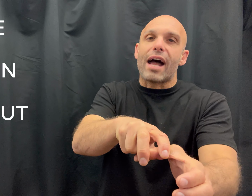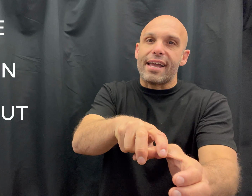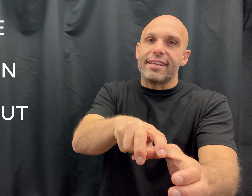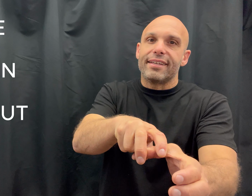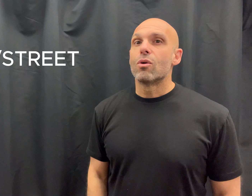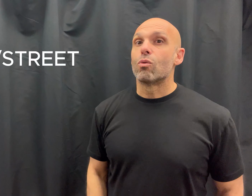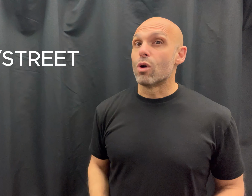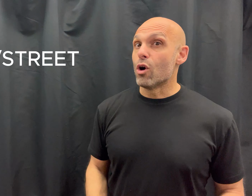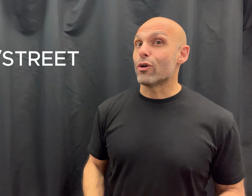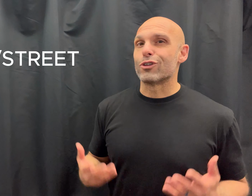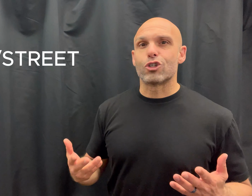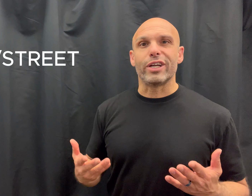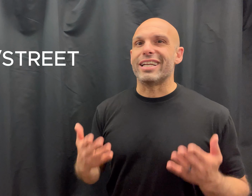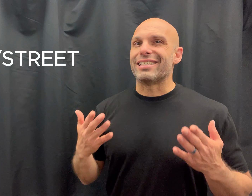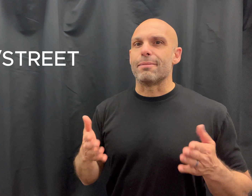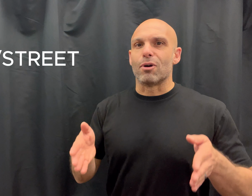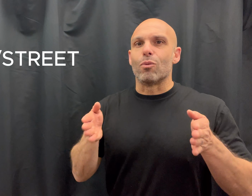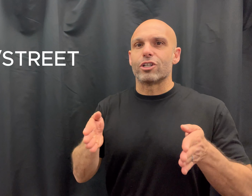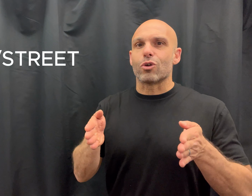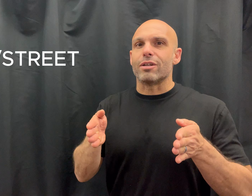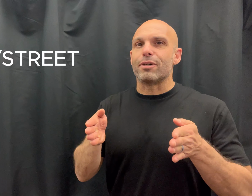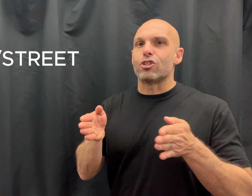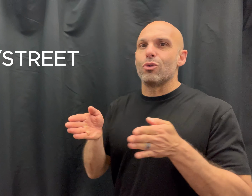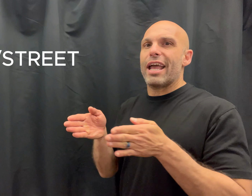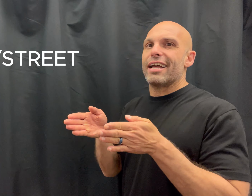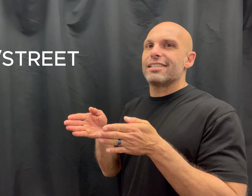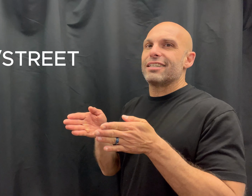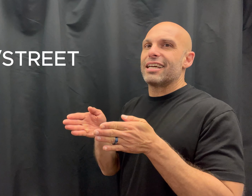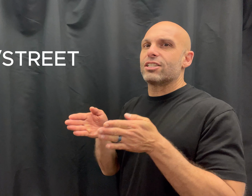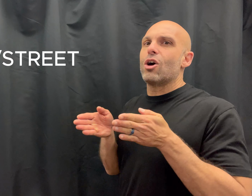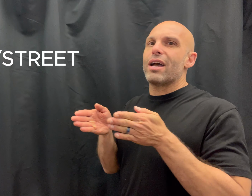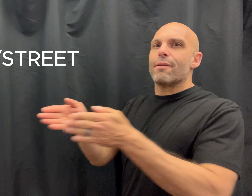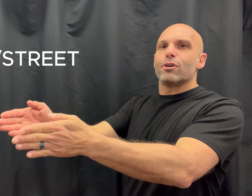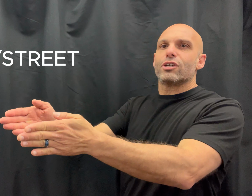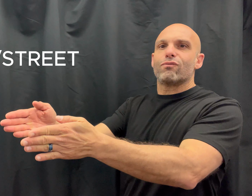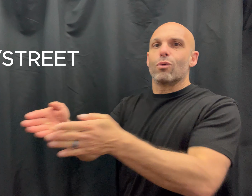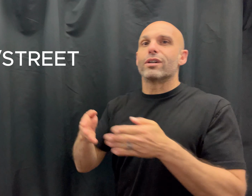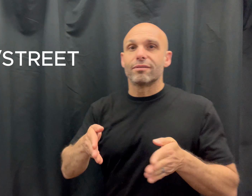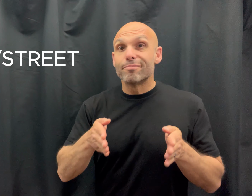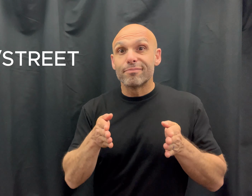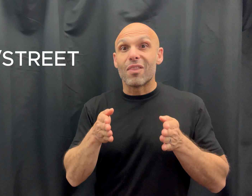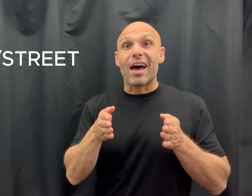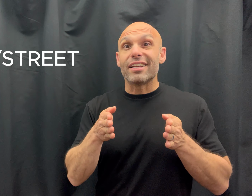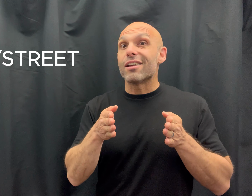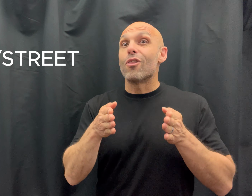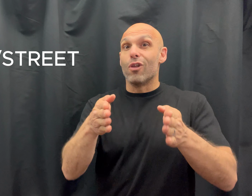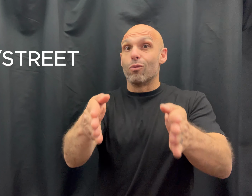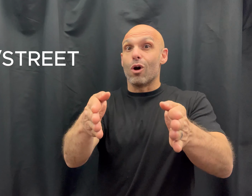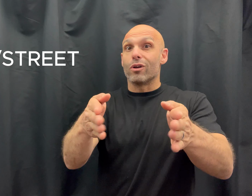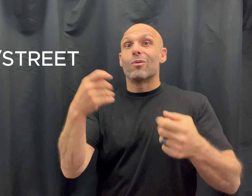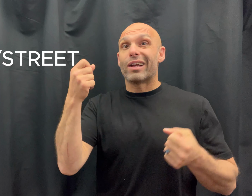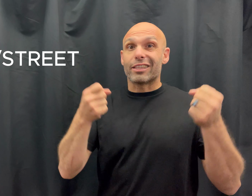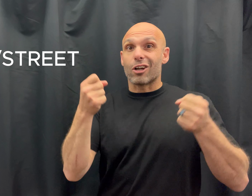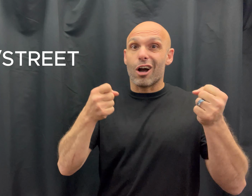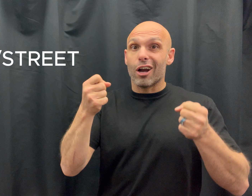ride. Road or street is simple. We're just going to put 2 hands like so and push it forward. That is the road. We got the car,